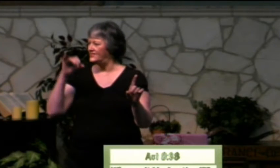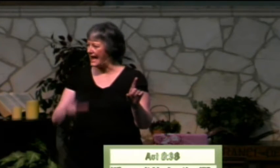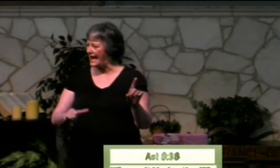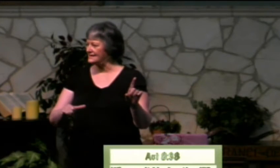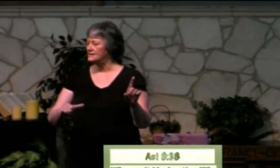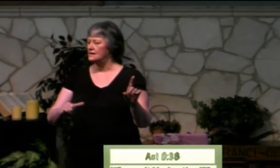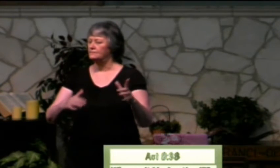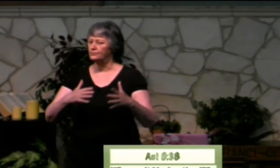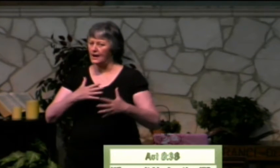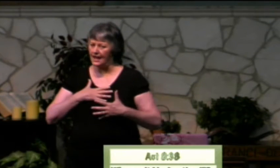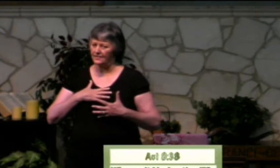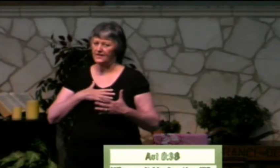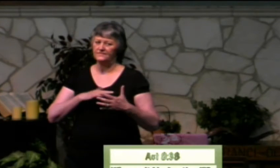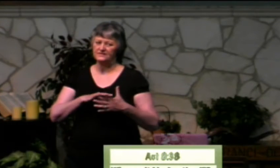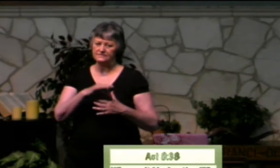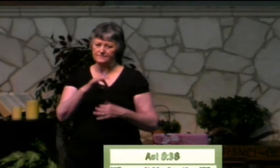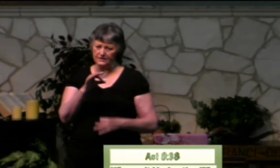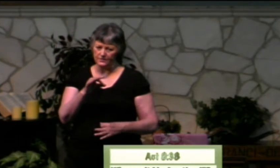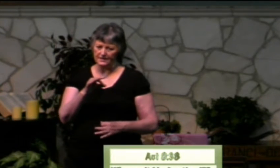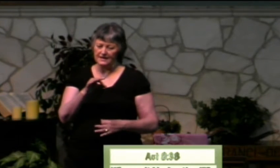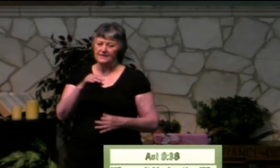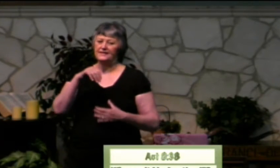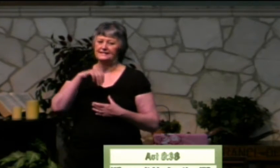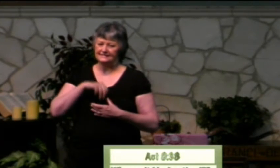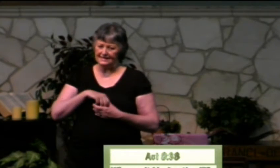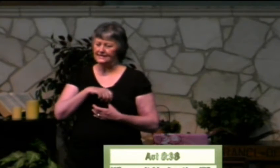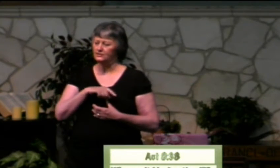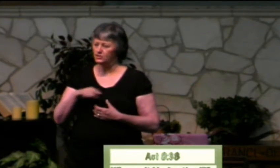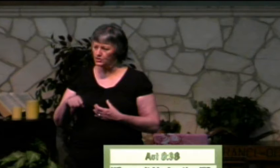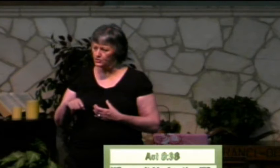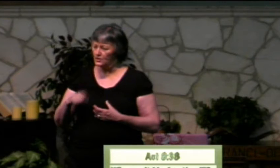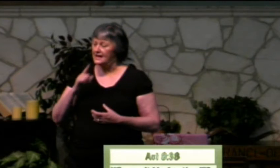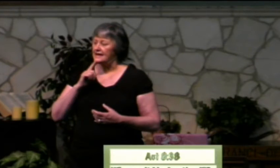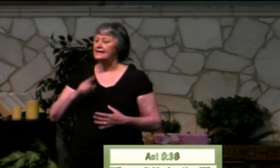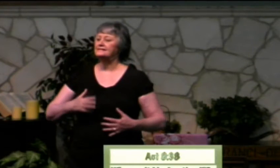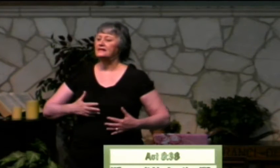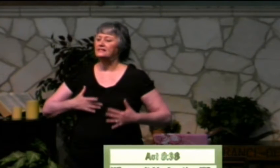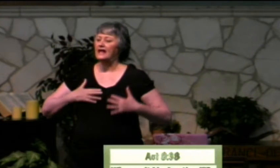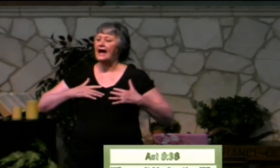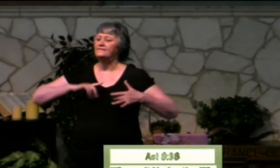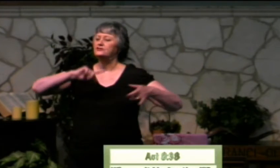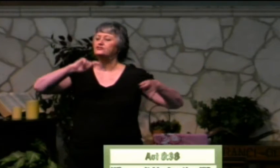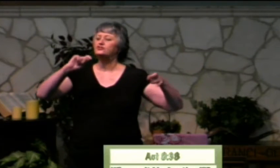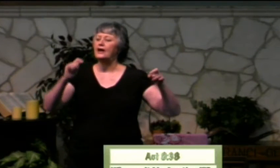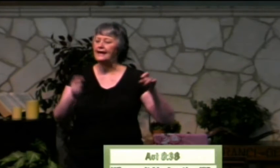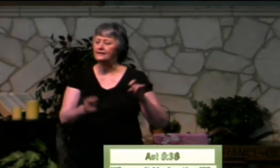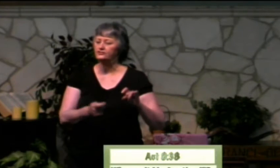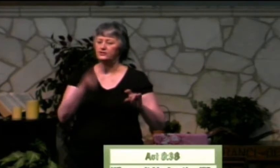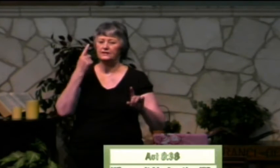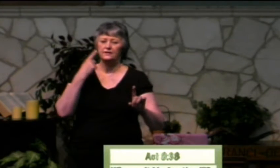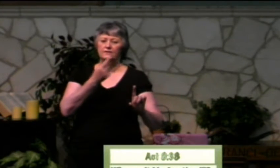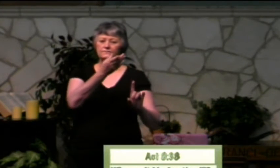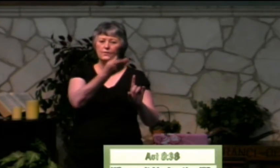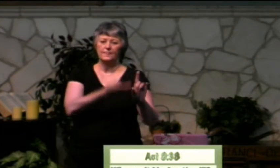That breath of the Spirit that is in you is life-changing for them.